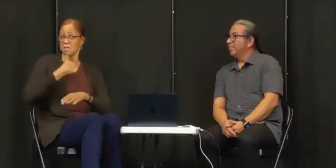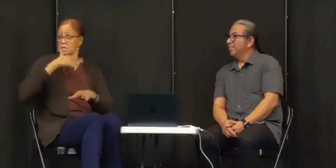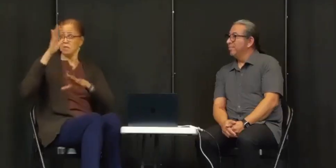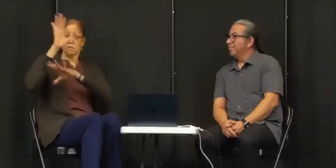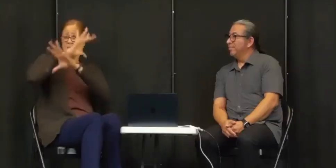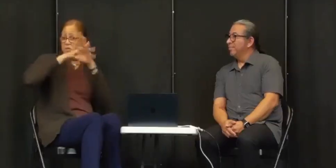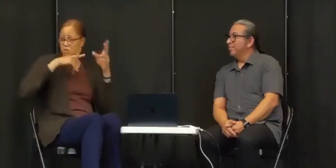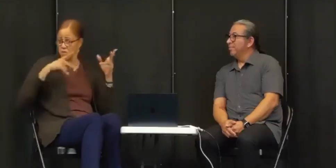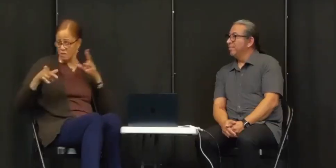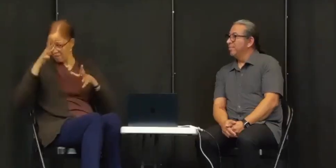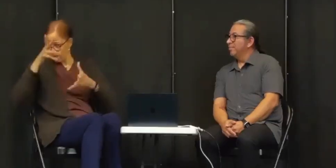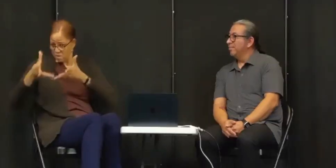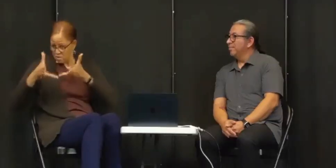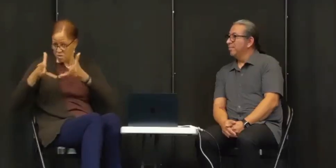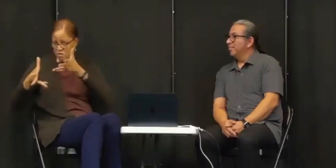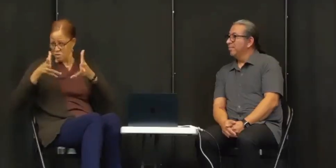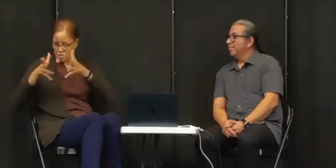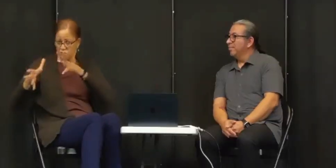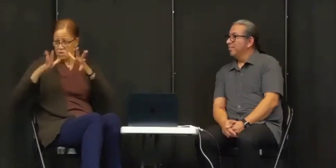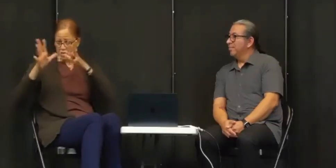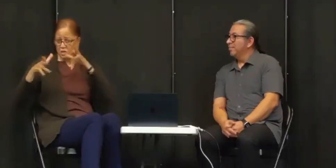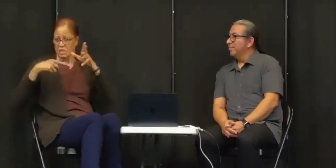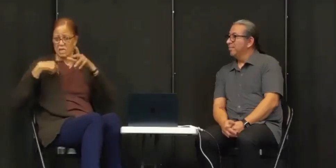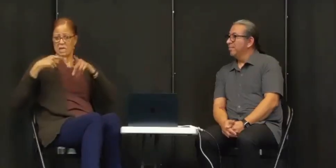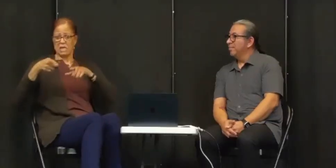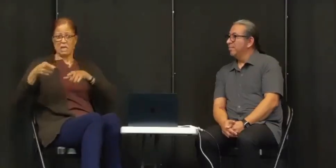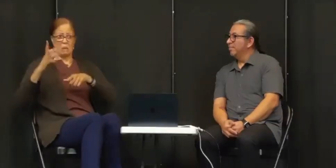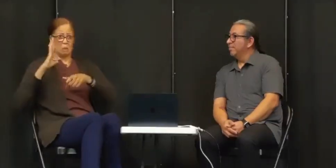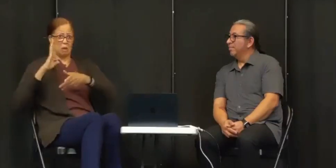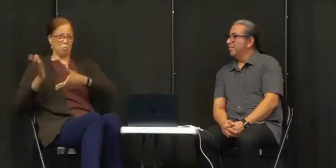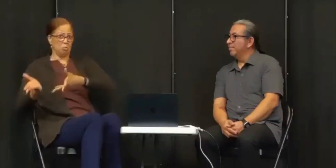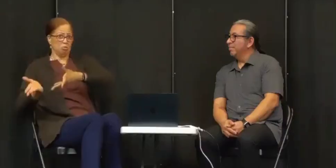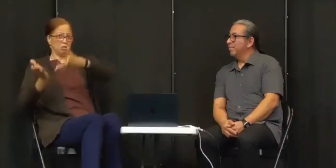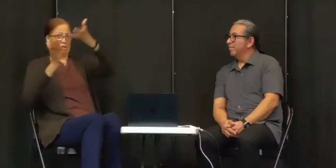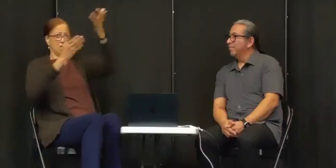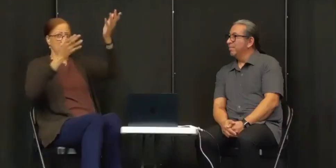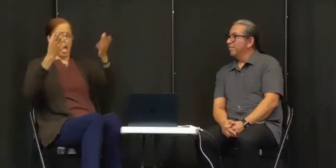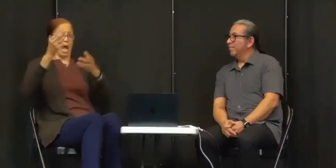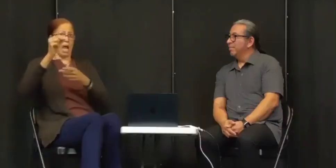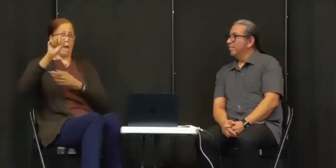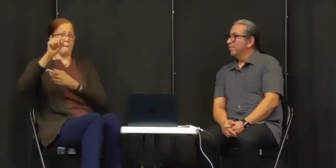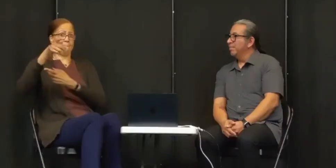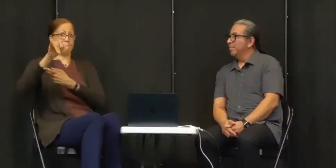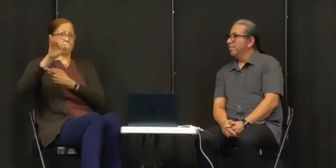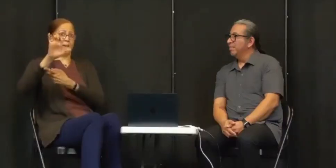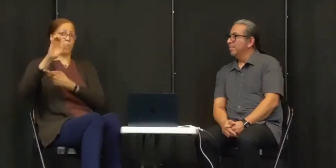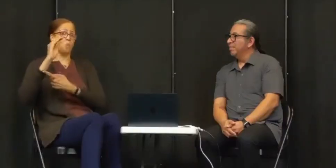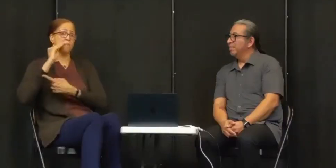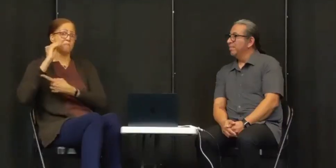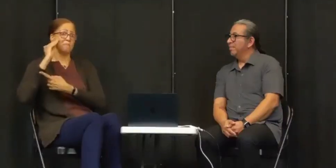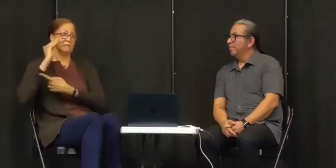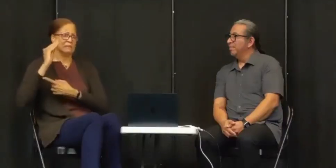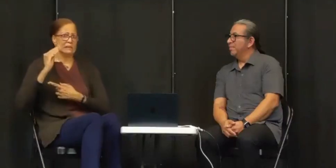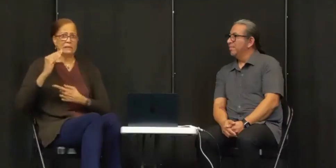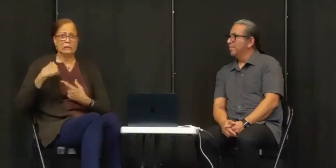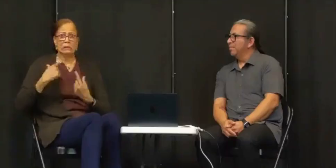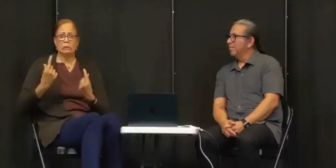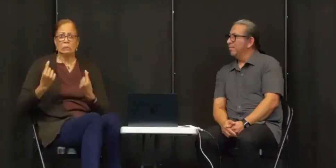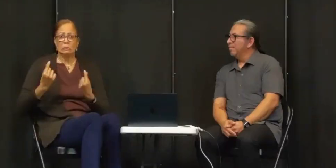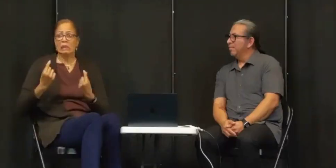I remember in the hospital, I was, talking to my father, and they were ready to bring him to hospice